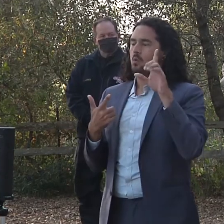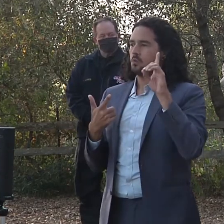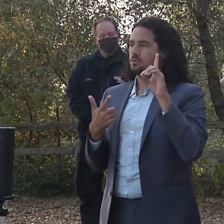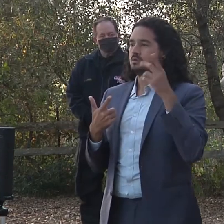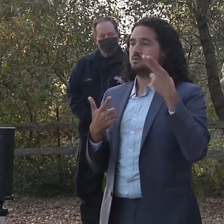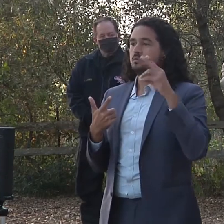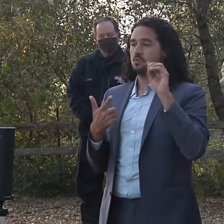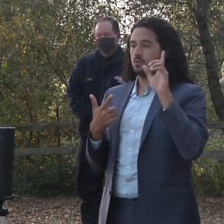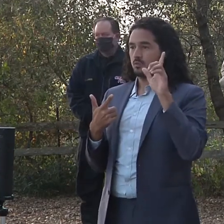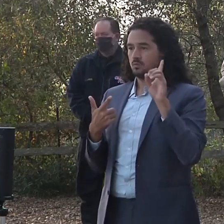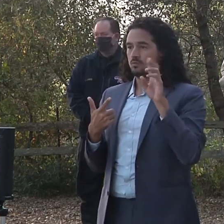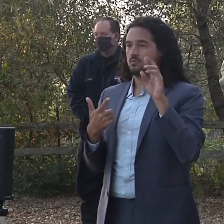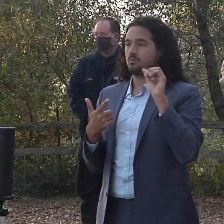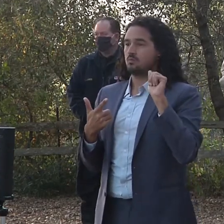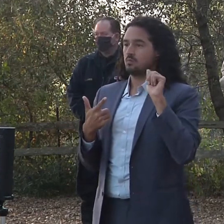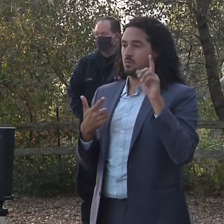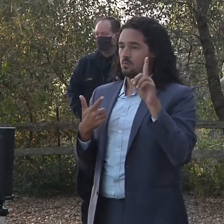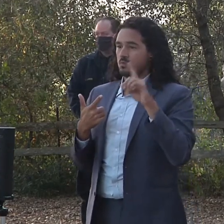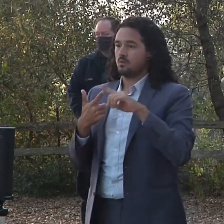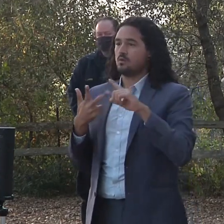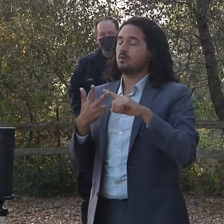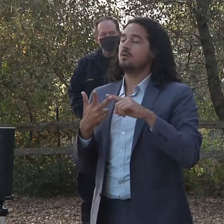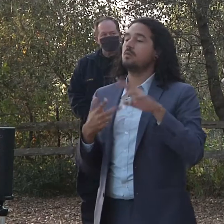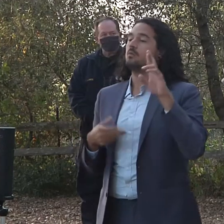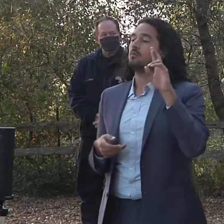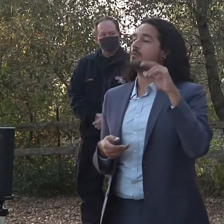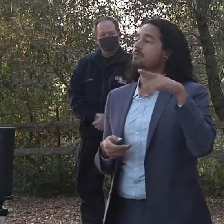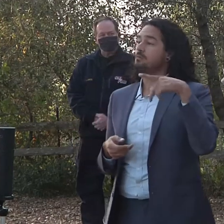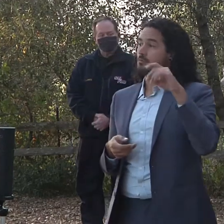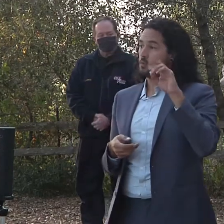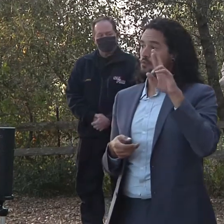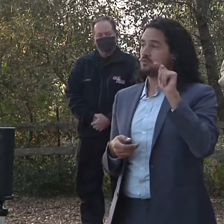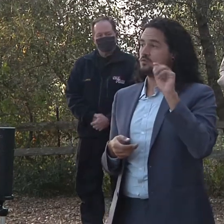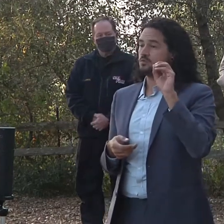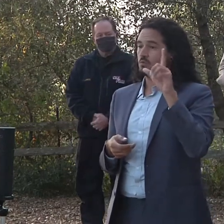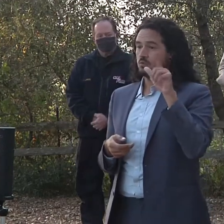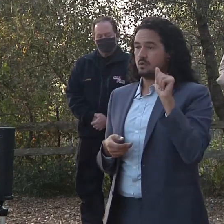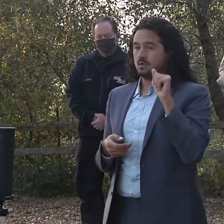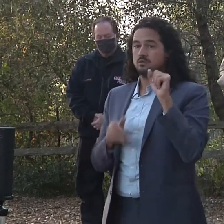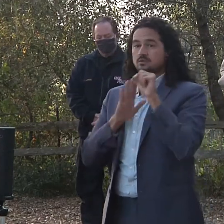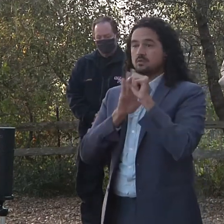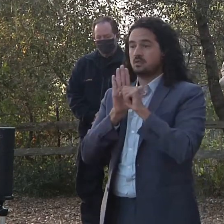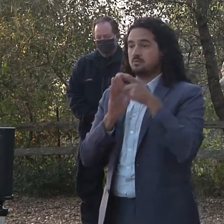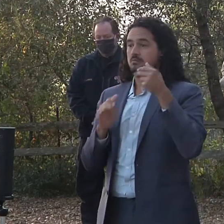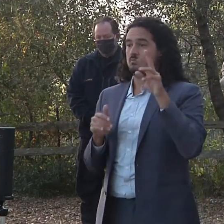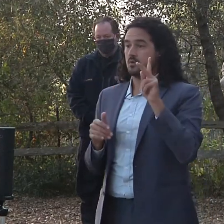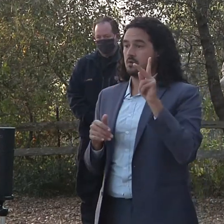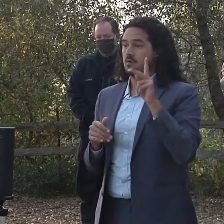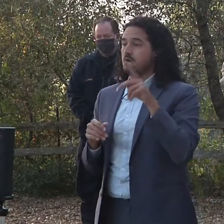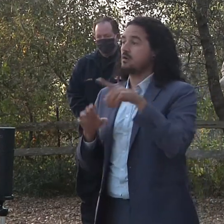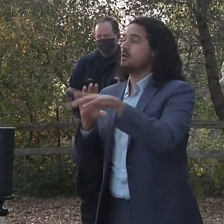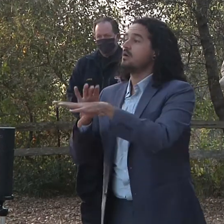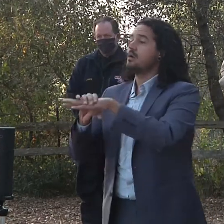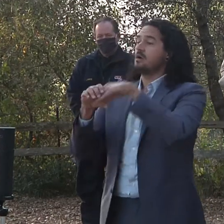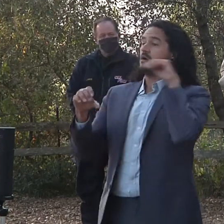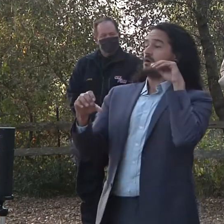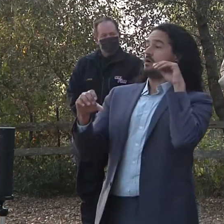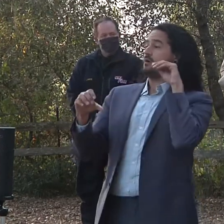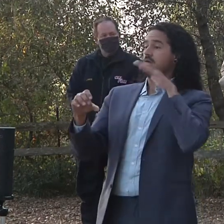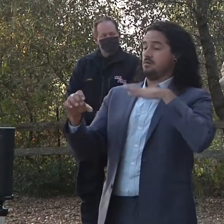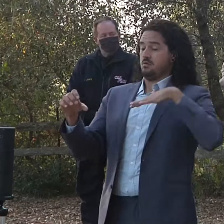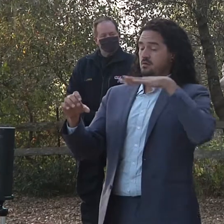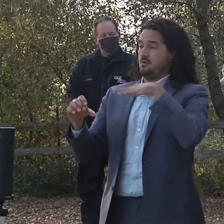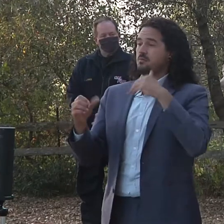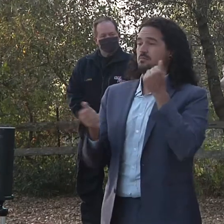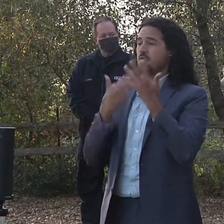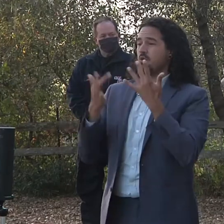We're going to continue to assess areas outside the burn zones to determine whether or not people who were evacuated from these